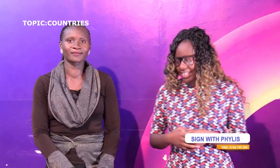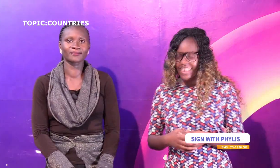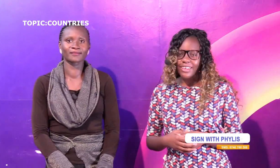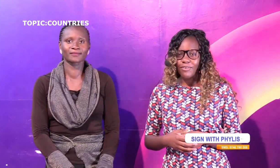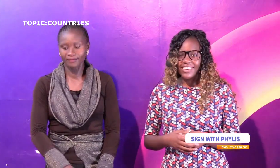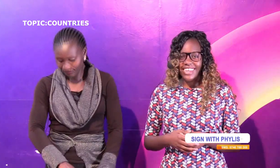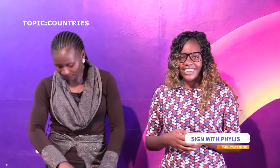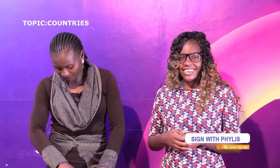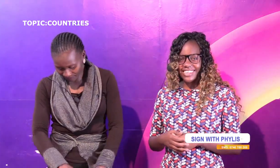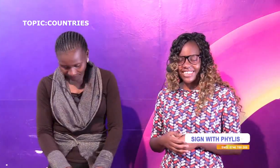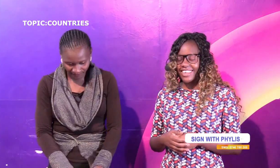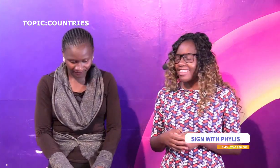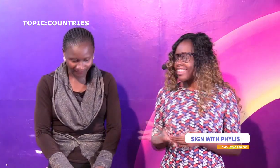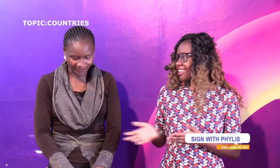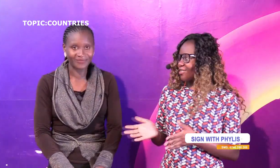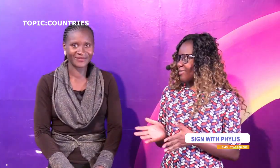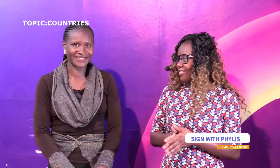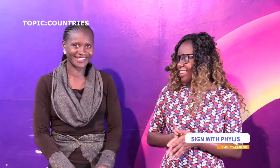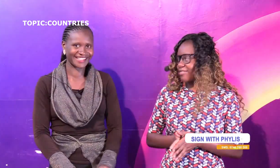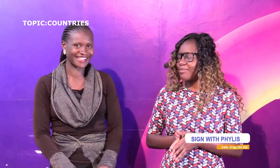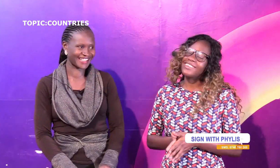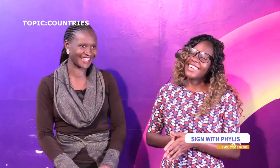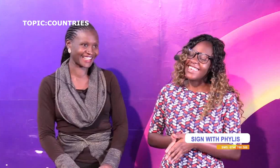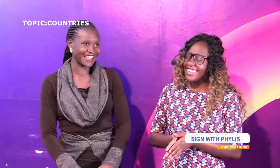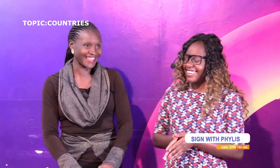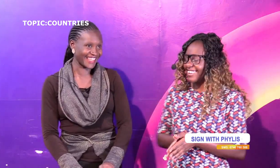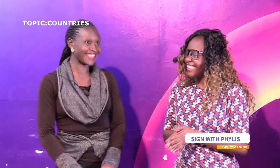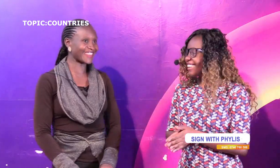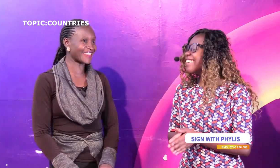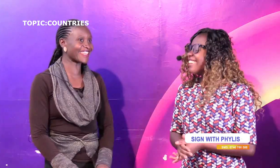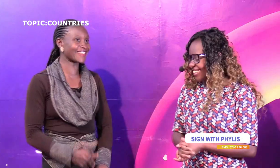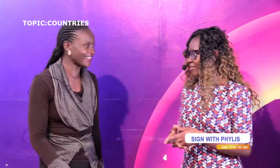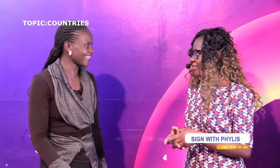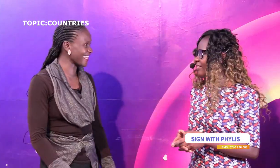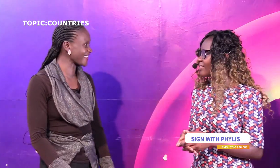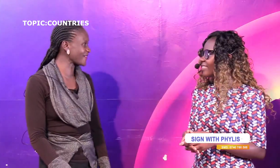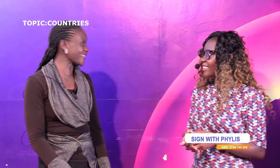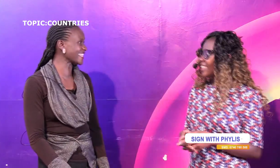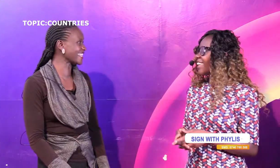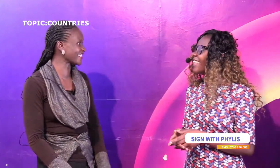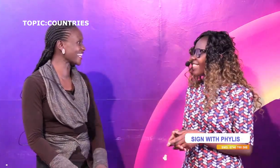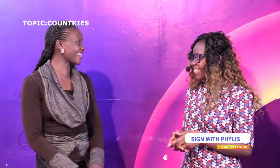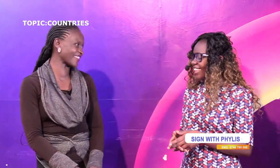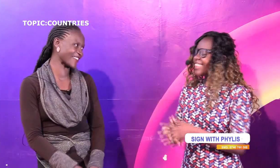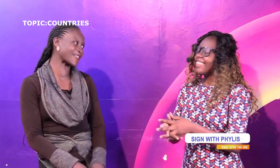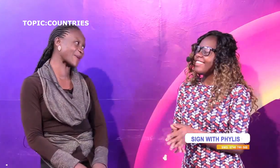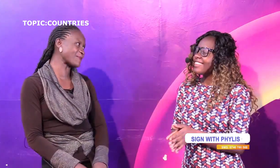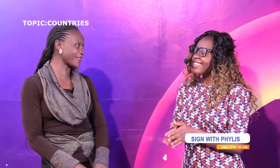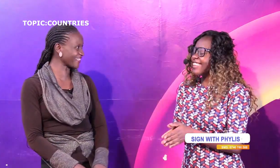about countries. Thank you so much for having me today. Thank you, thank you. Thank you, my dear Sheila. You look so